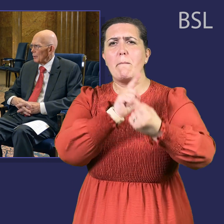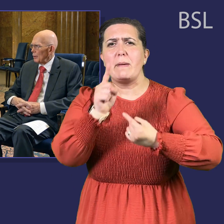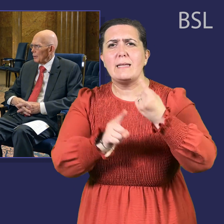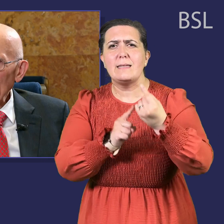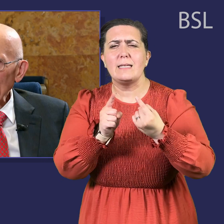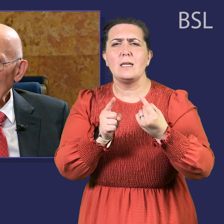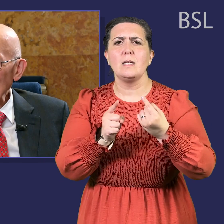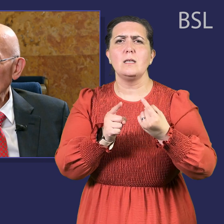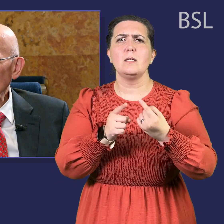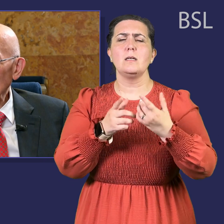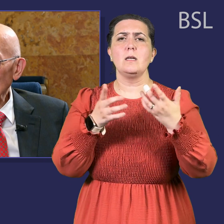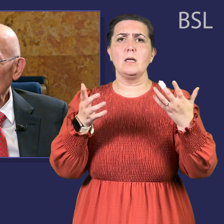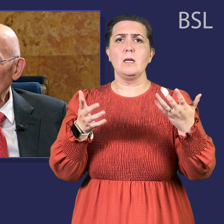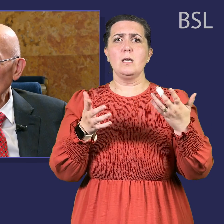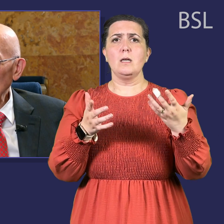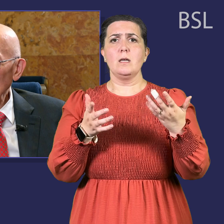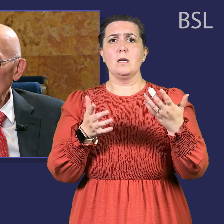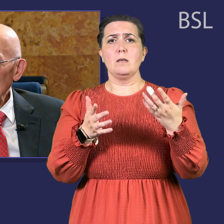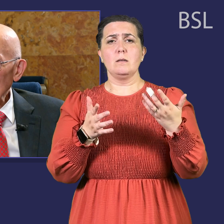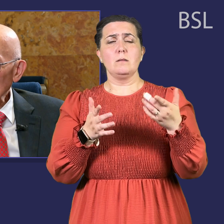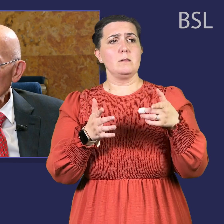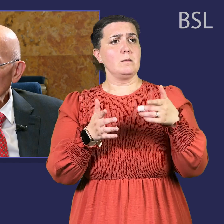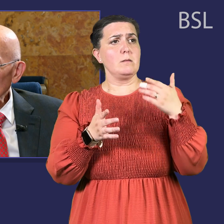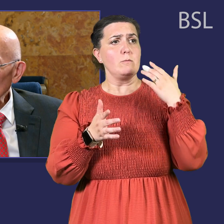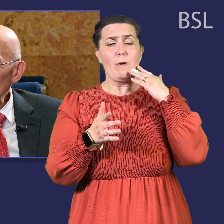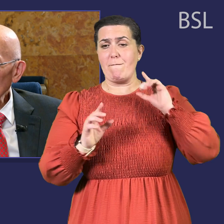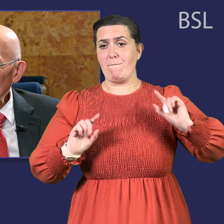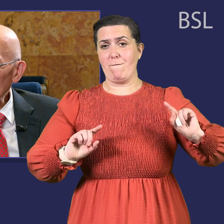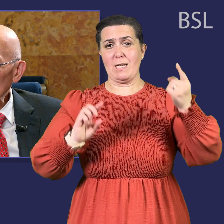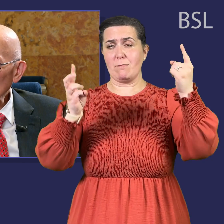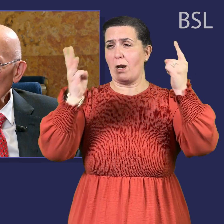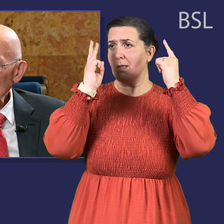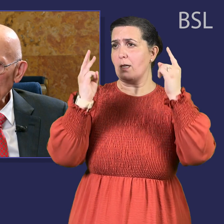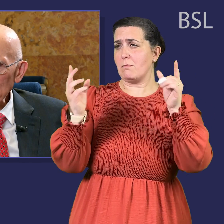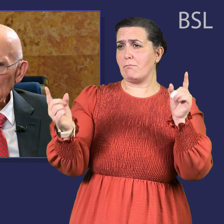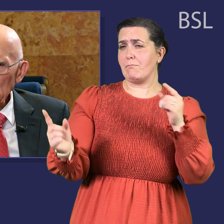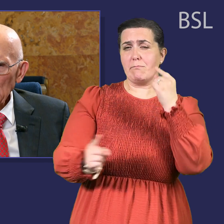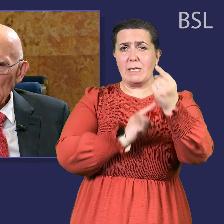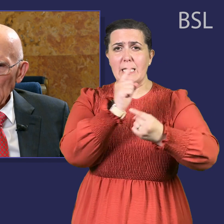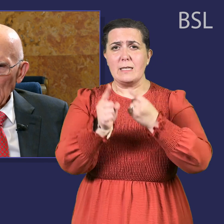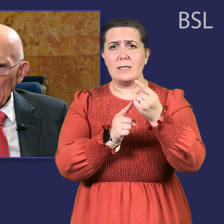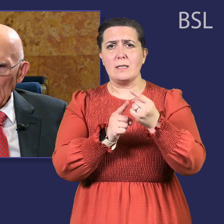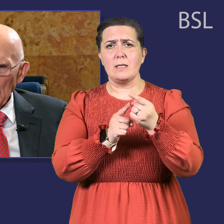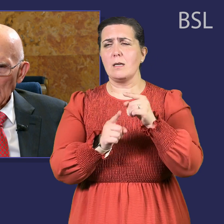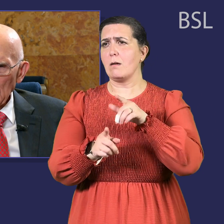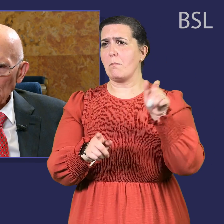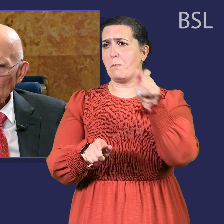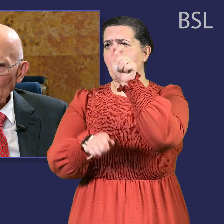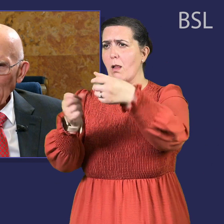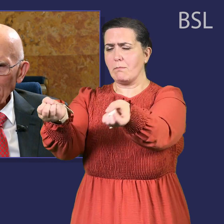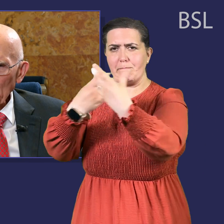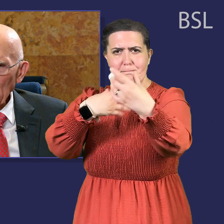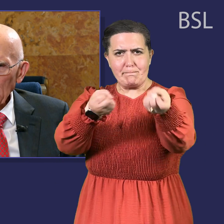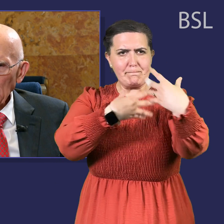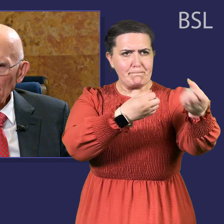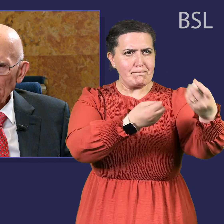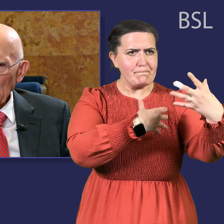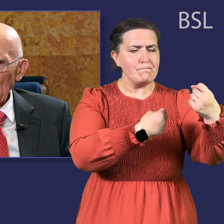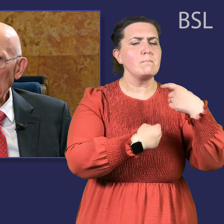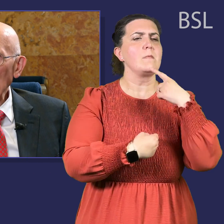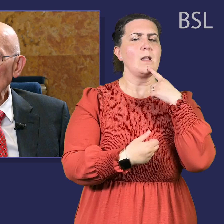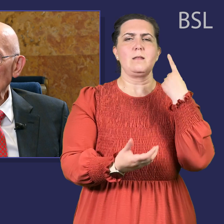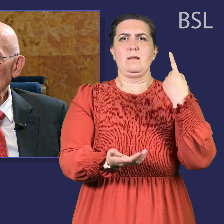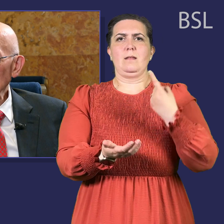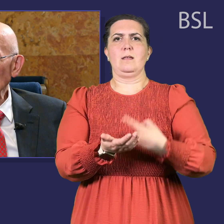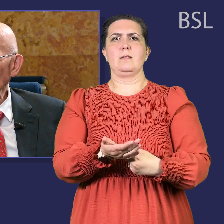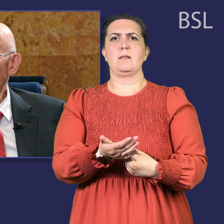or a task group comes in to meet with the First Presidency, he hears from everybody